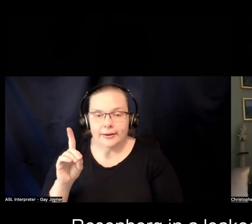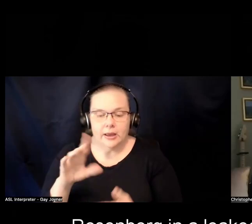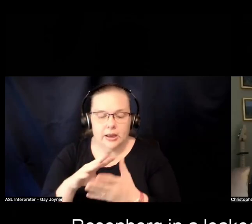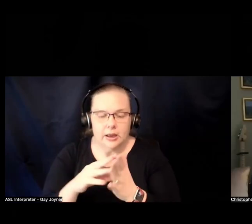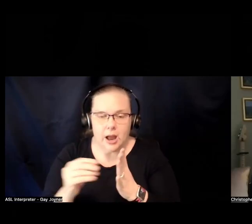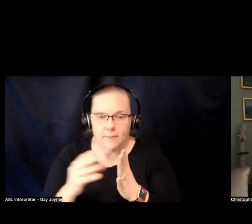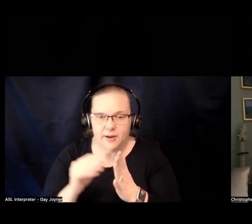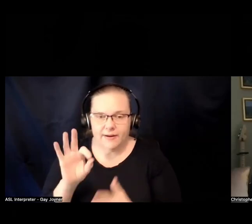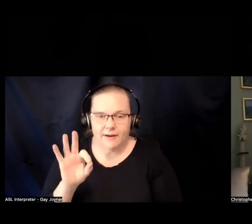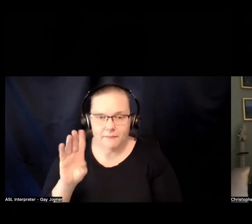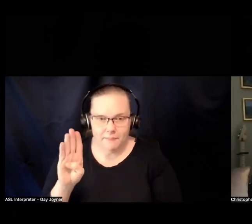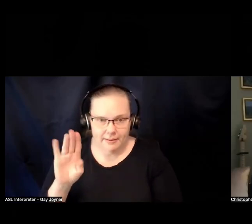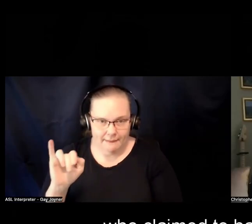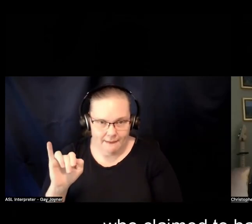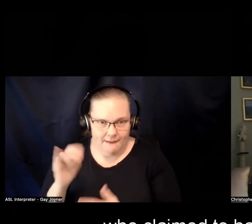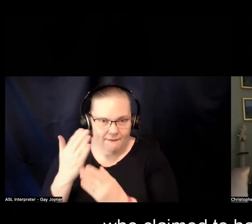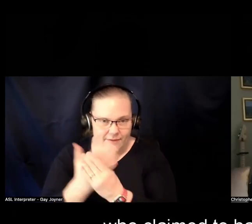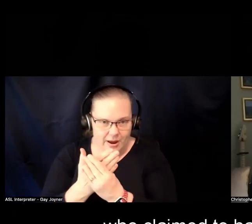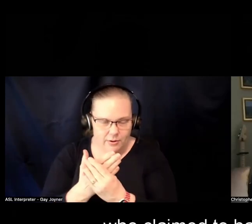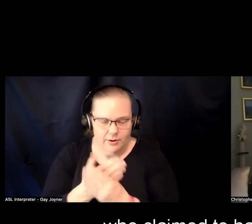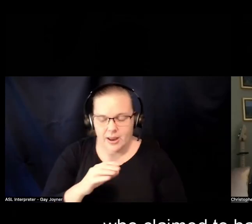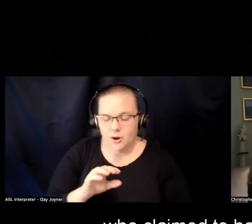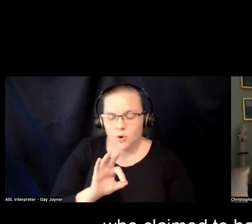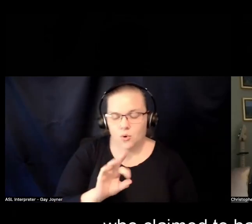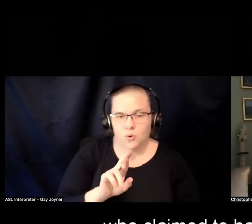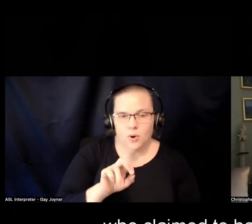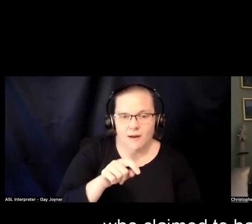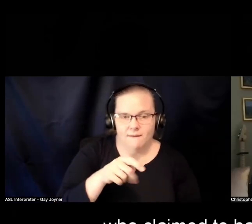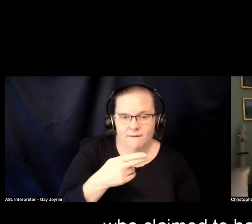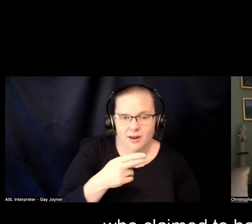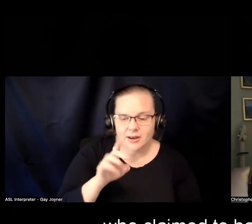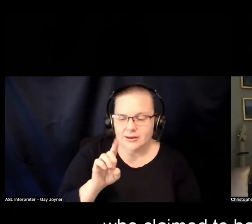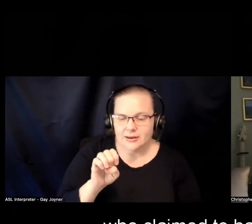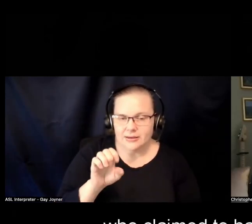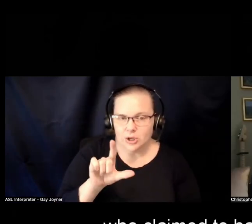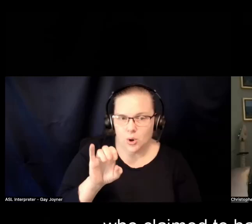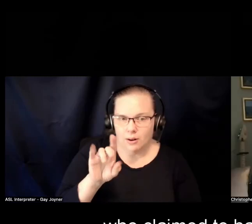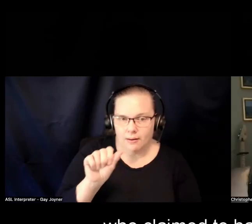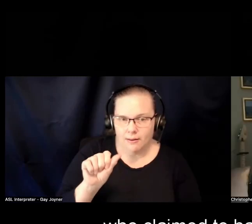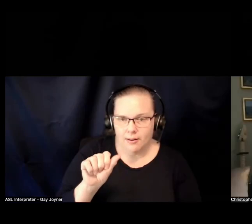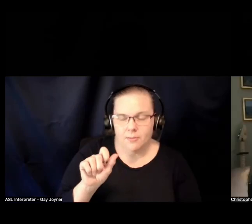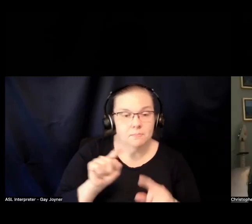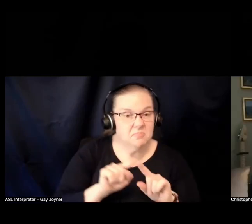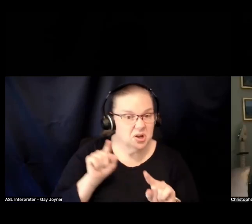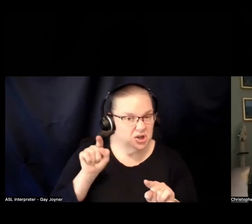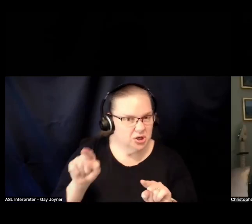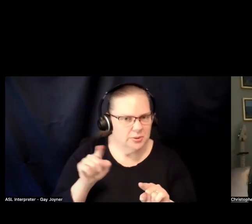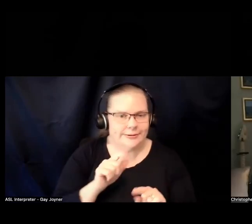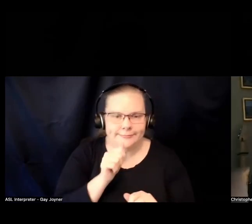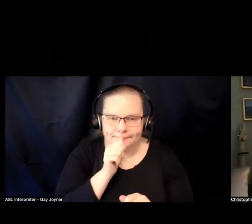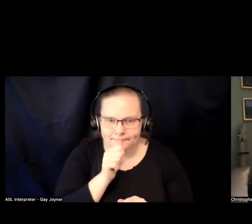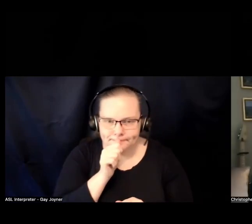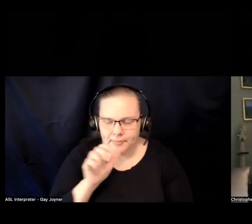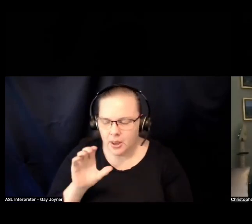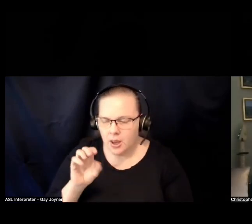statement by a former communist, Ralph DeSola, who claimed to have proof that Rosenberg was secretly a communist and was willing to